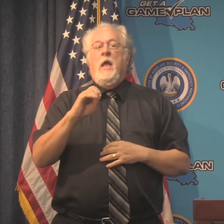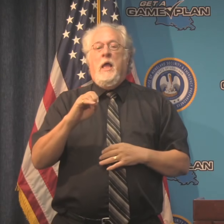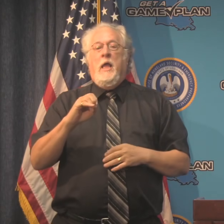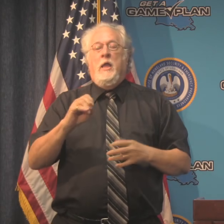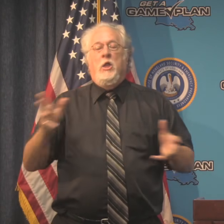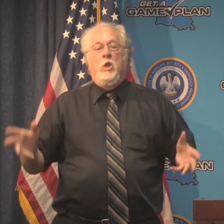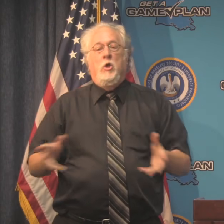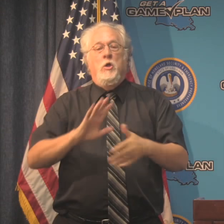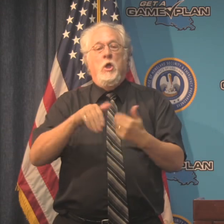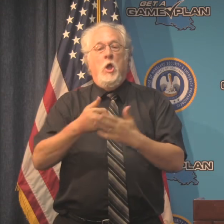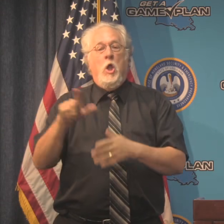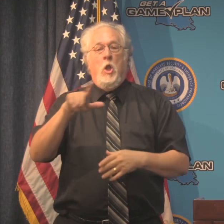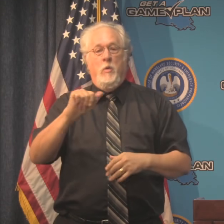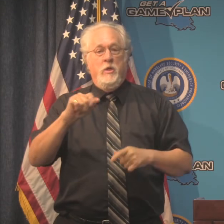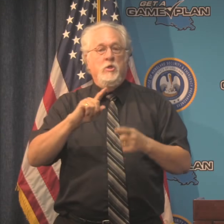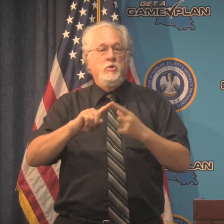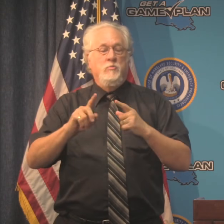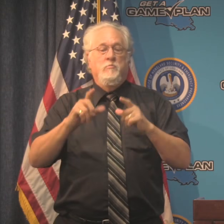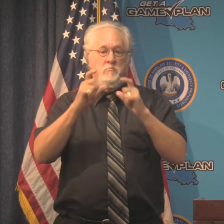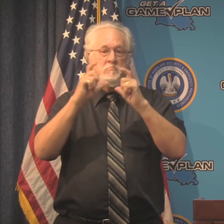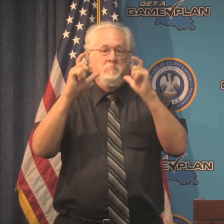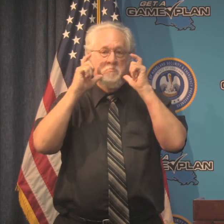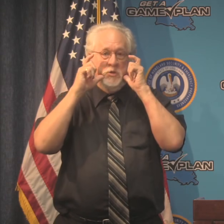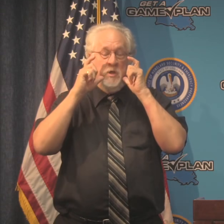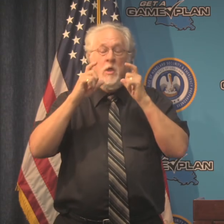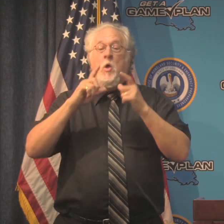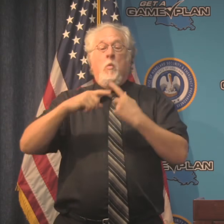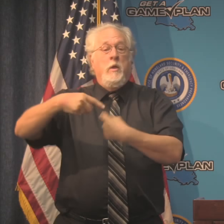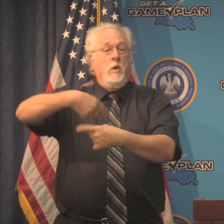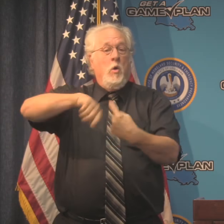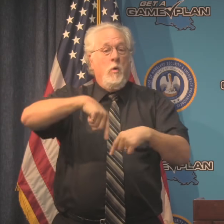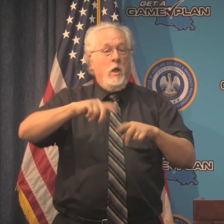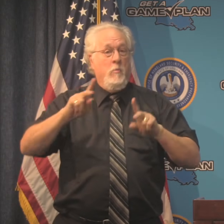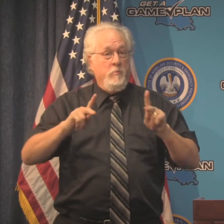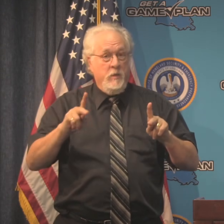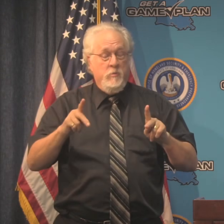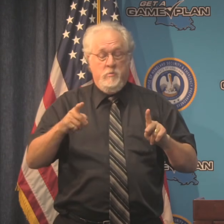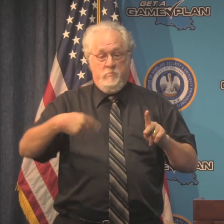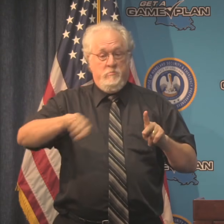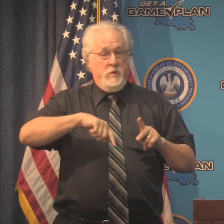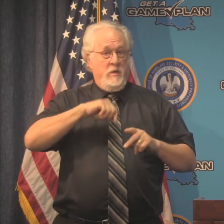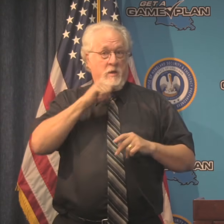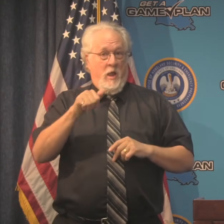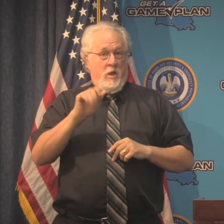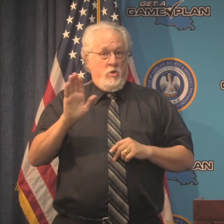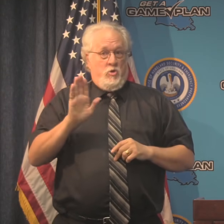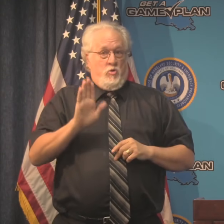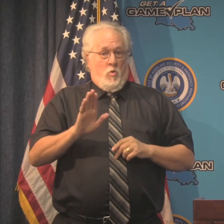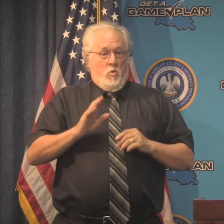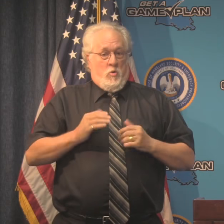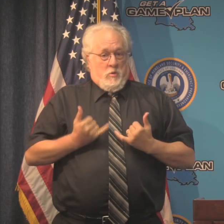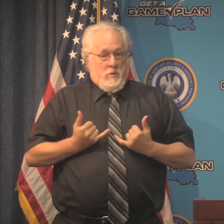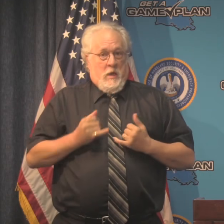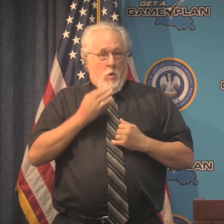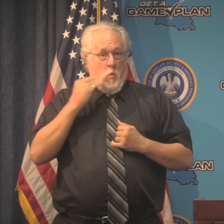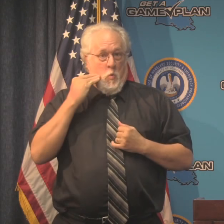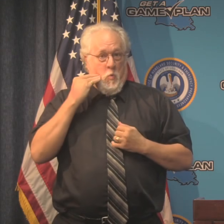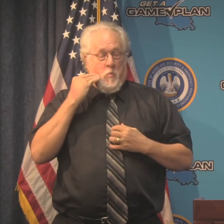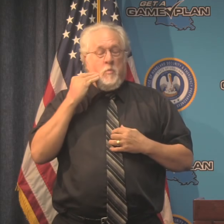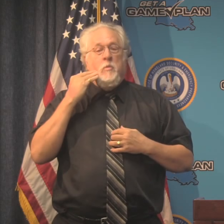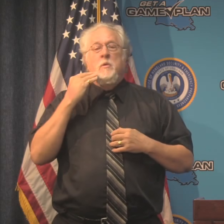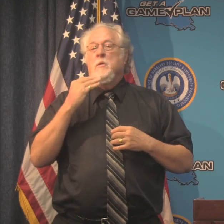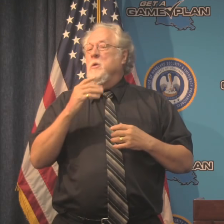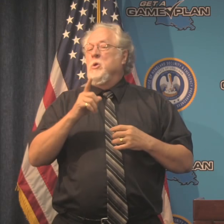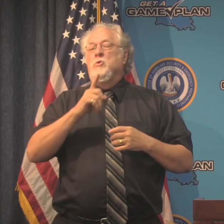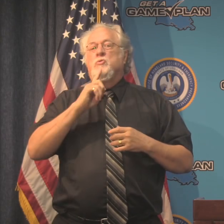all Louisianans to mask up anytime that you are around people who are not in your immediate household,